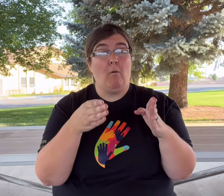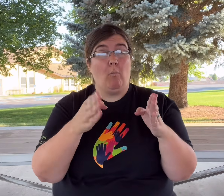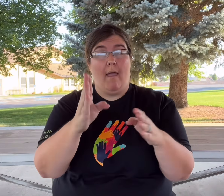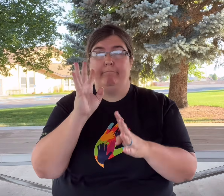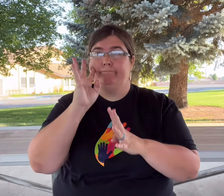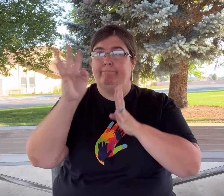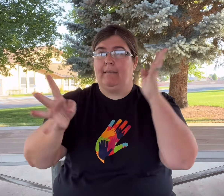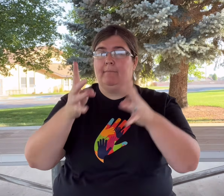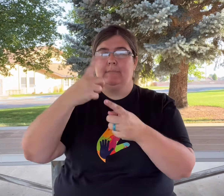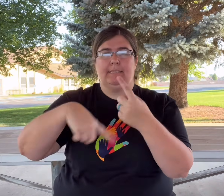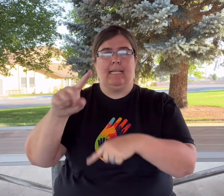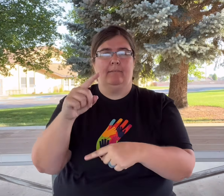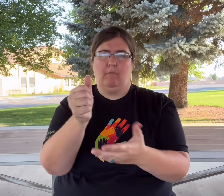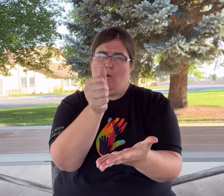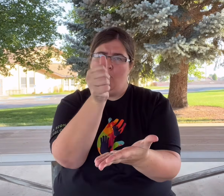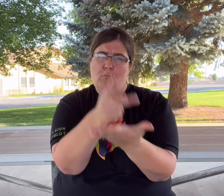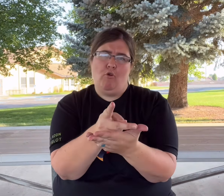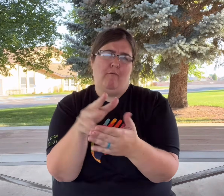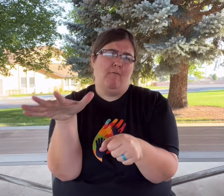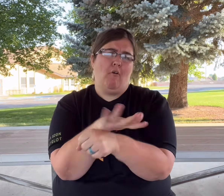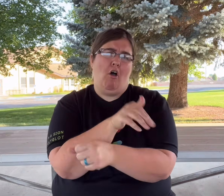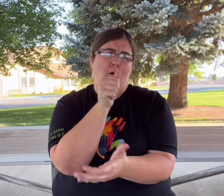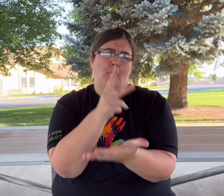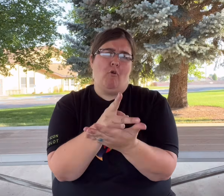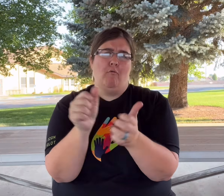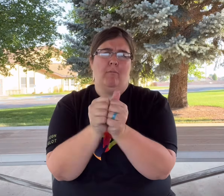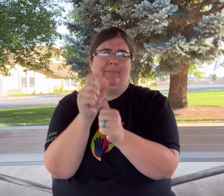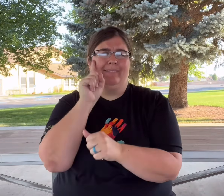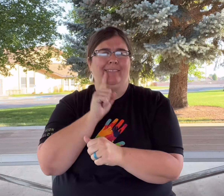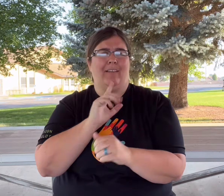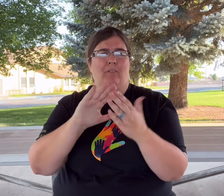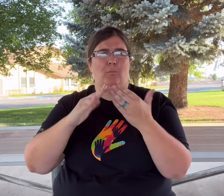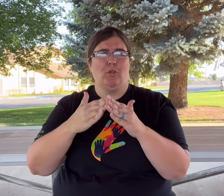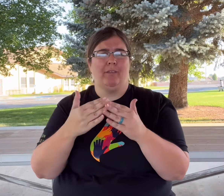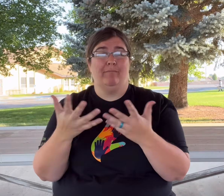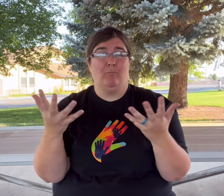One way that making up a sign has the full approval of the deaf community is